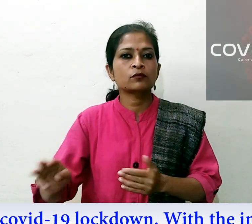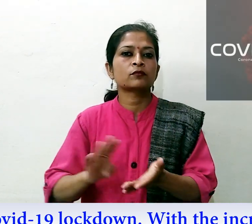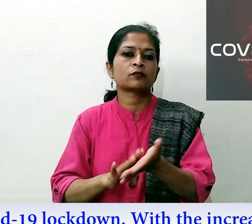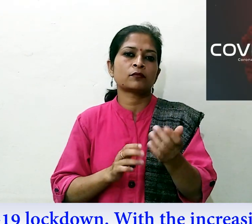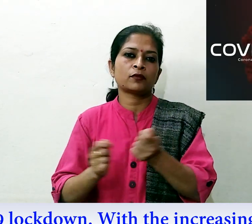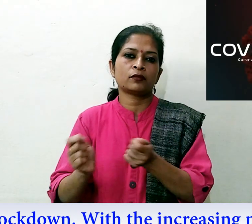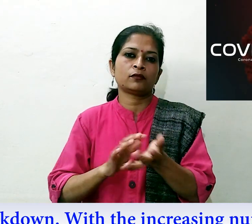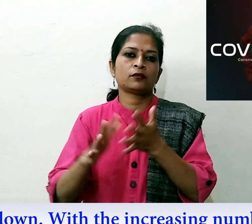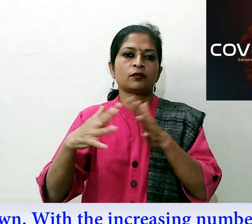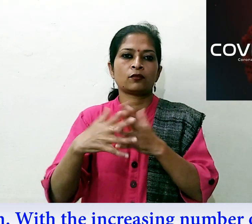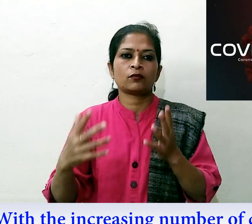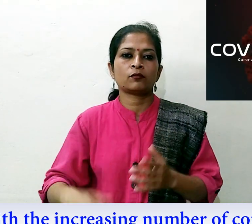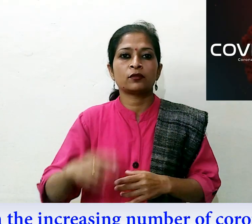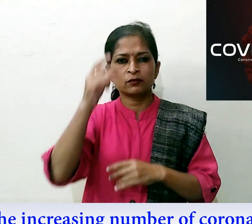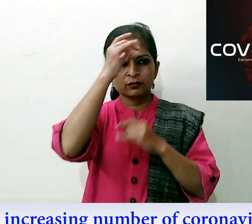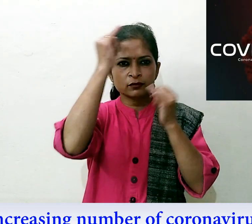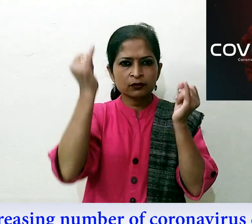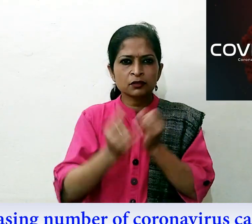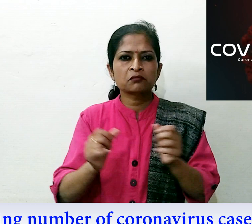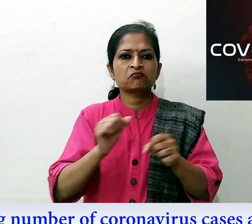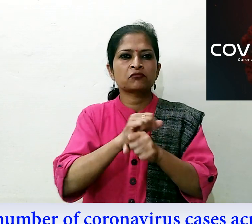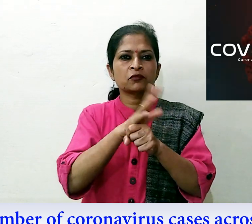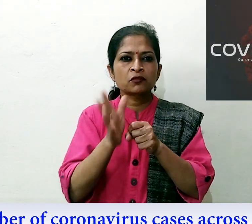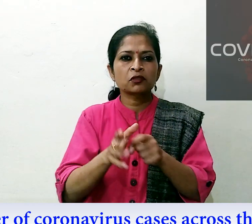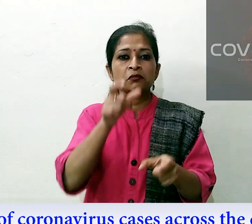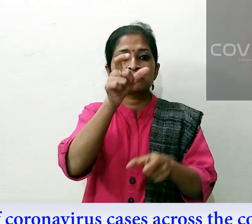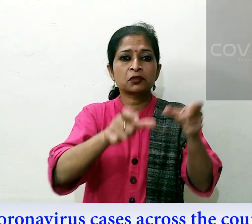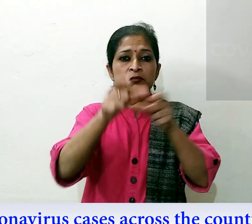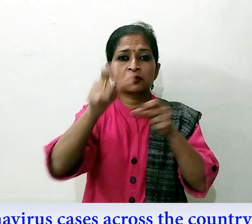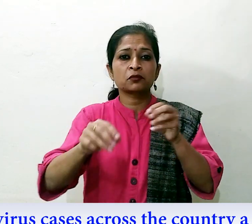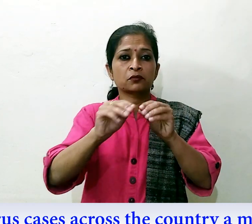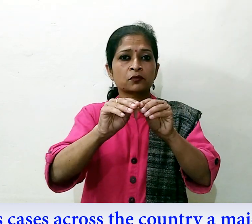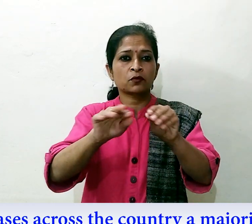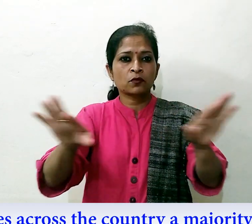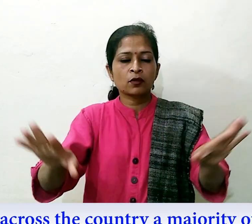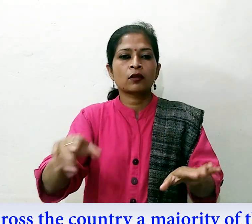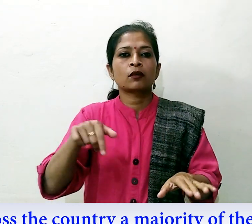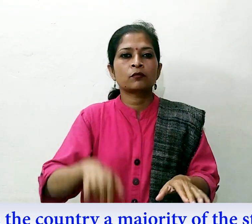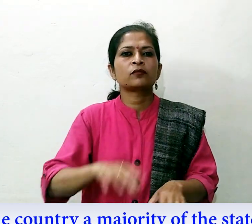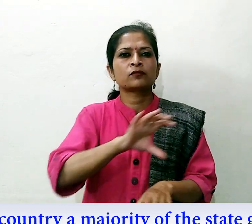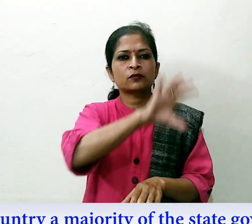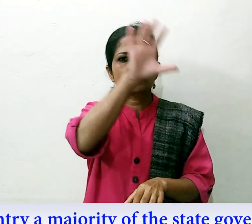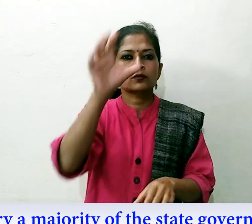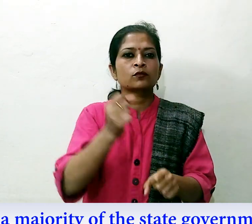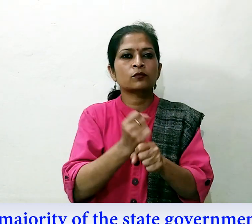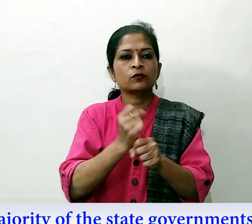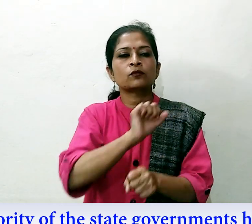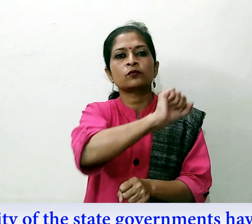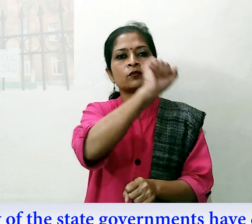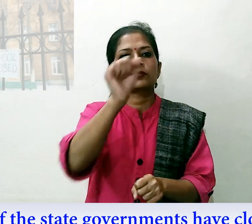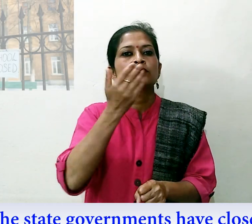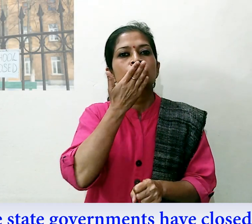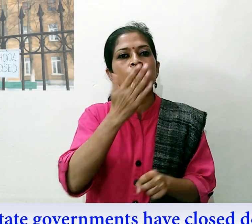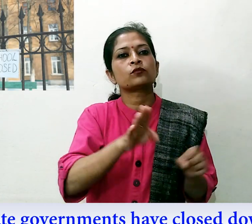of coronavirus cases across the country, a majority of the state governments have closed down their schools to prevent the spread